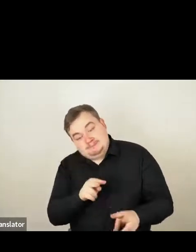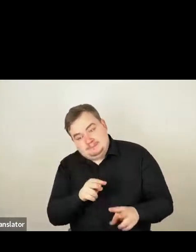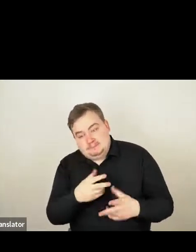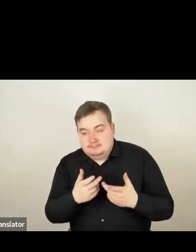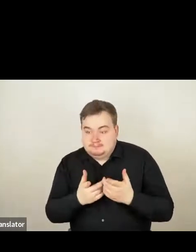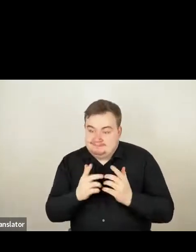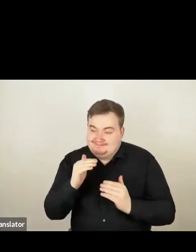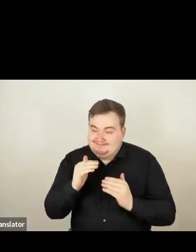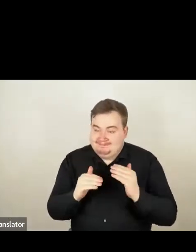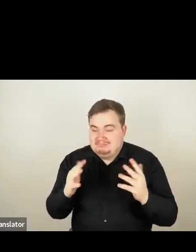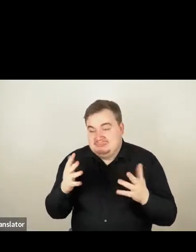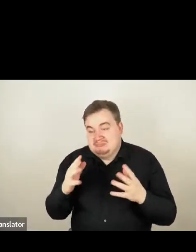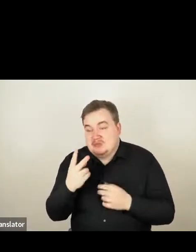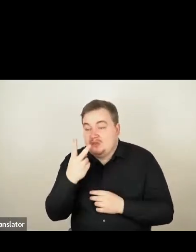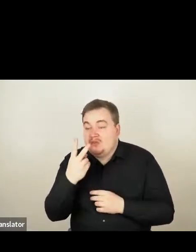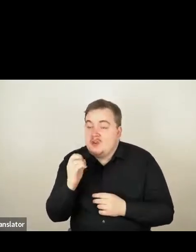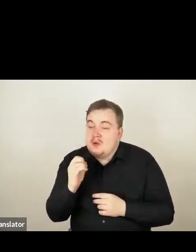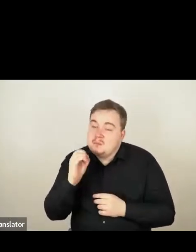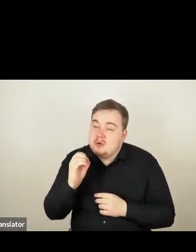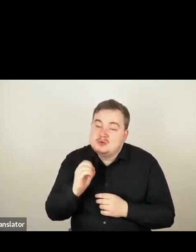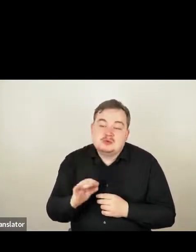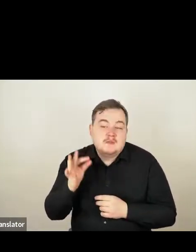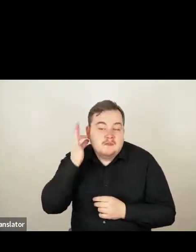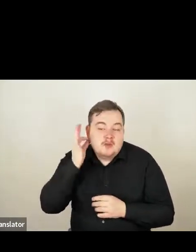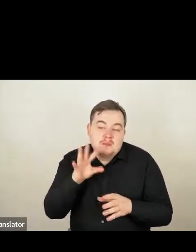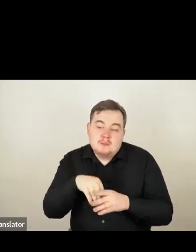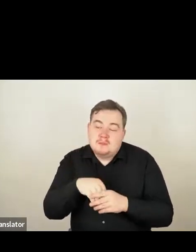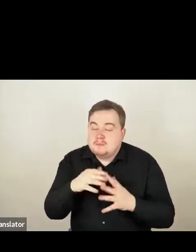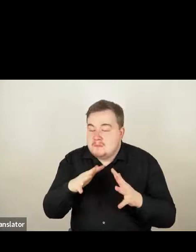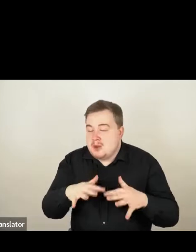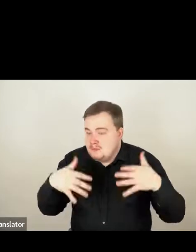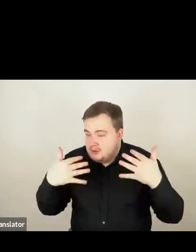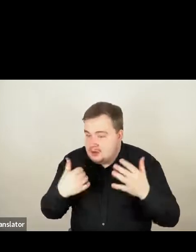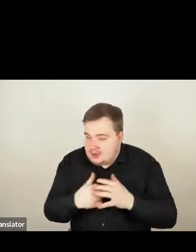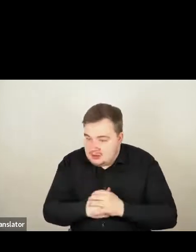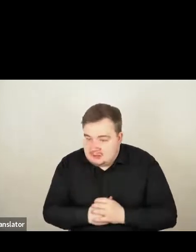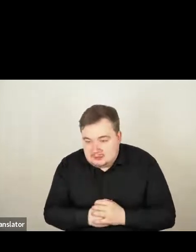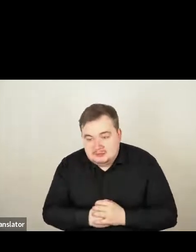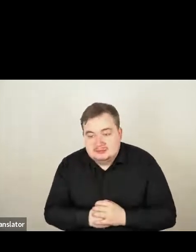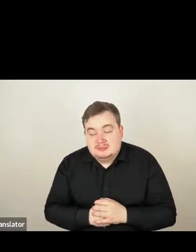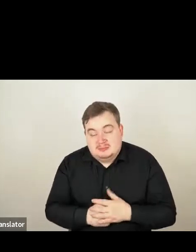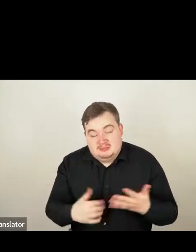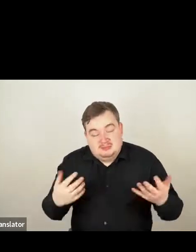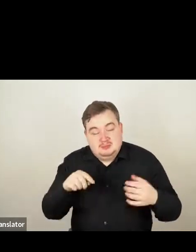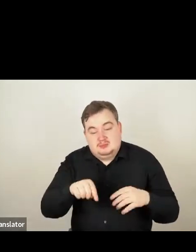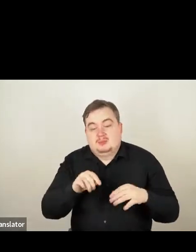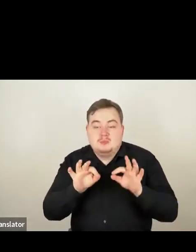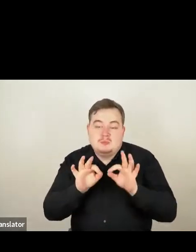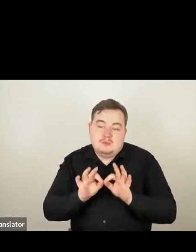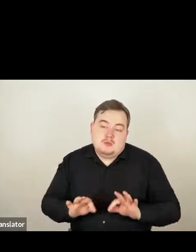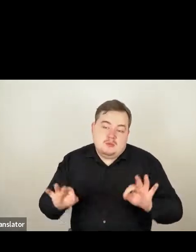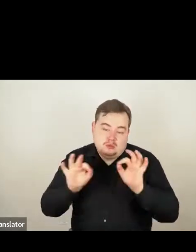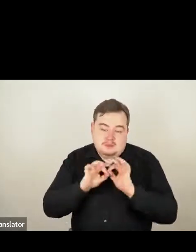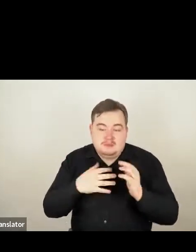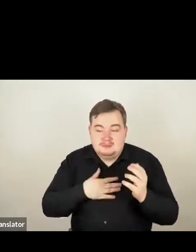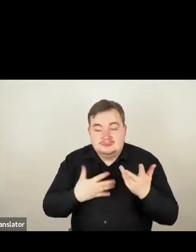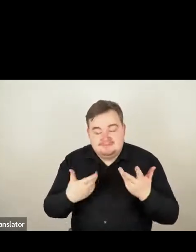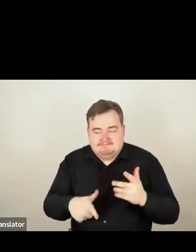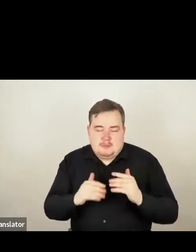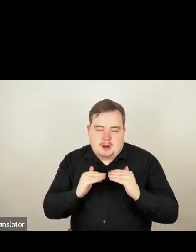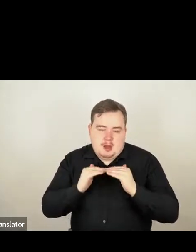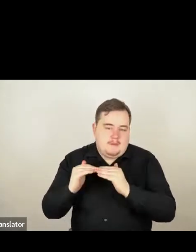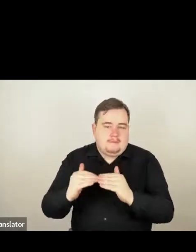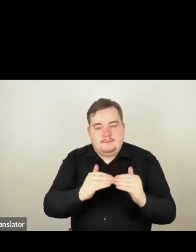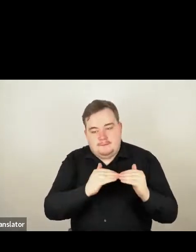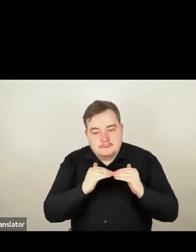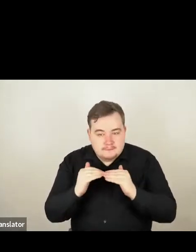differences in the political parties are really stark. And it's really important, therefore, in gender assessment, gender audit,